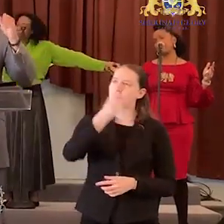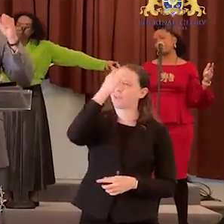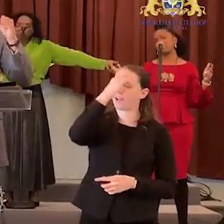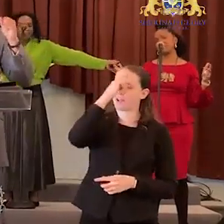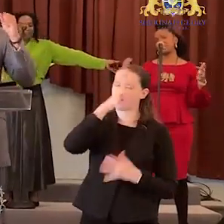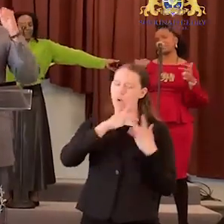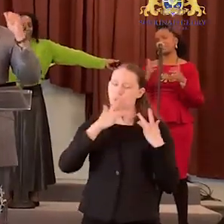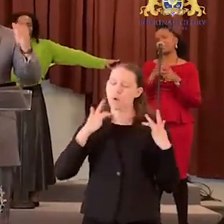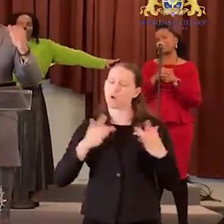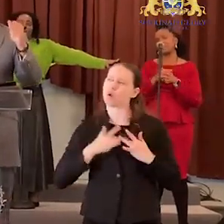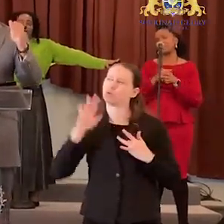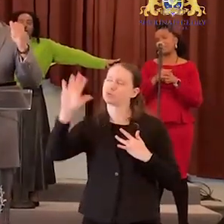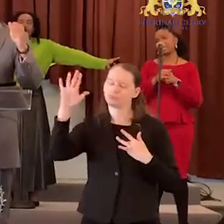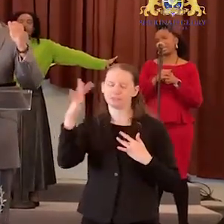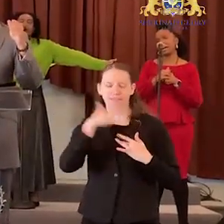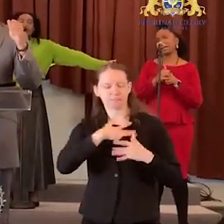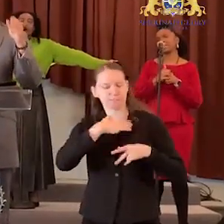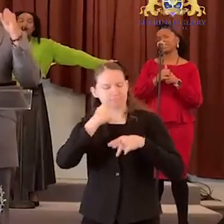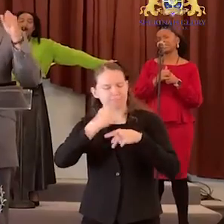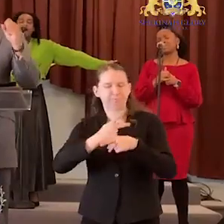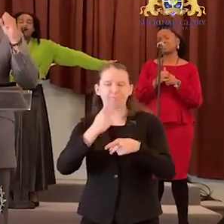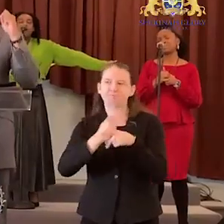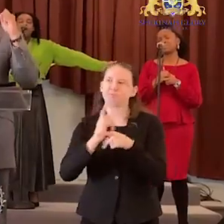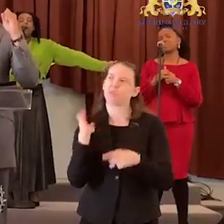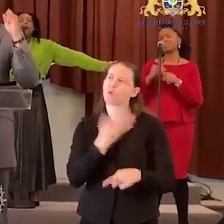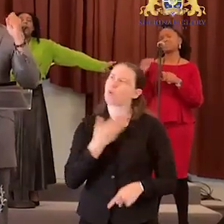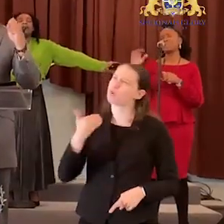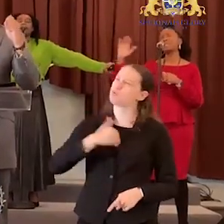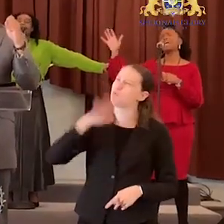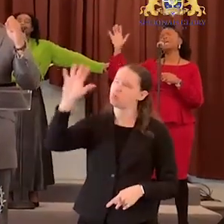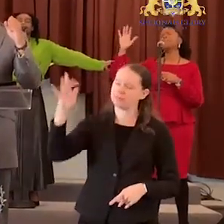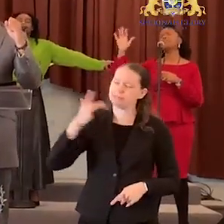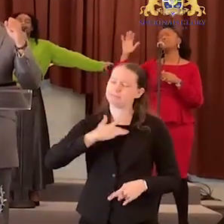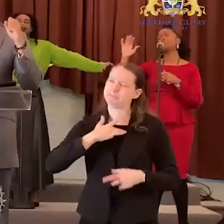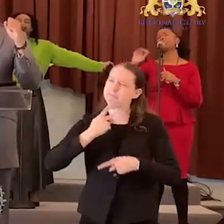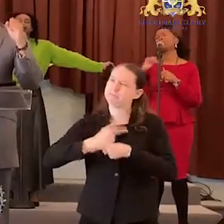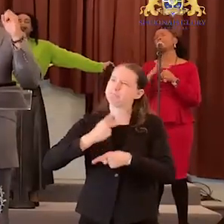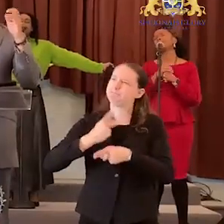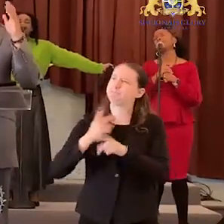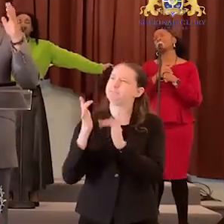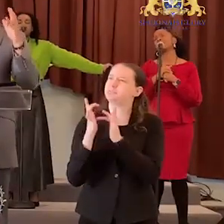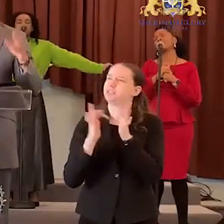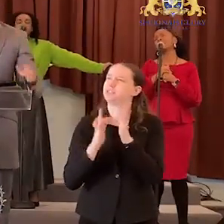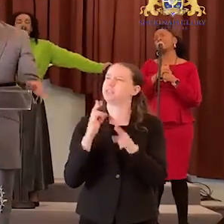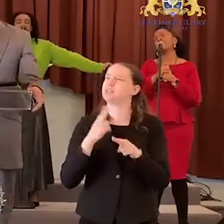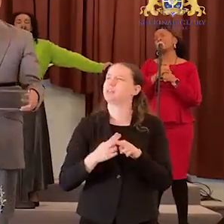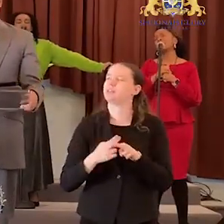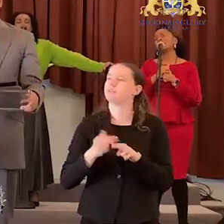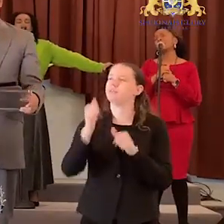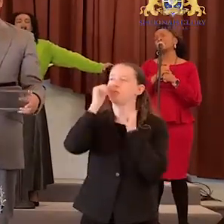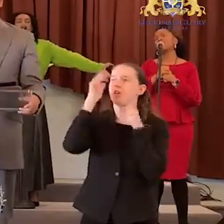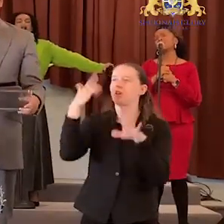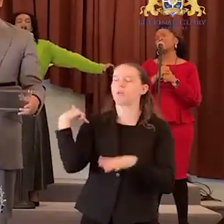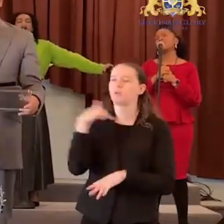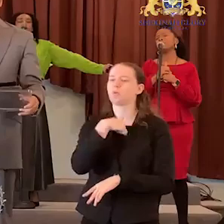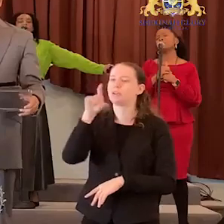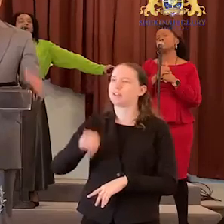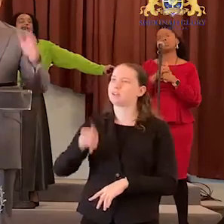hearts, touch our souls. In the name of Jesus. Father, we need You now more than